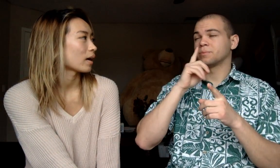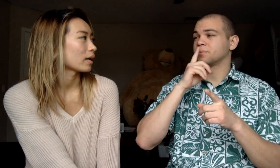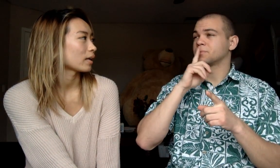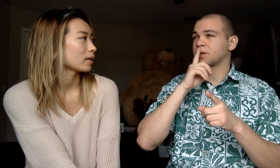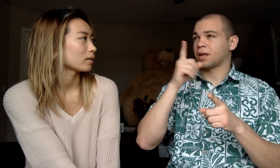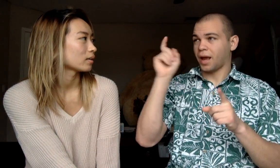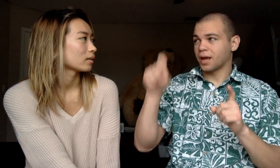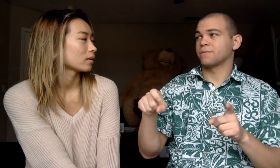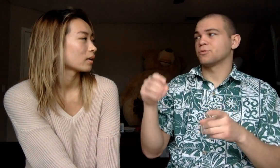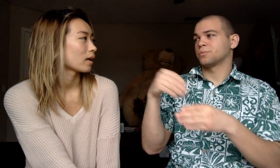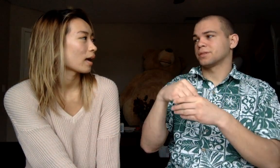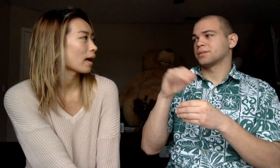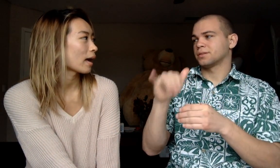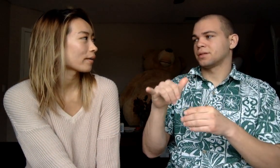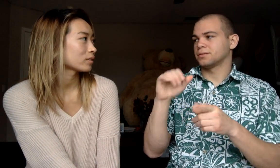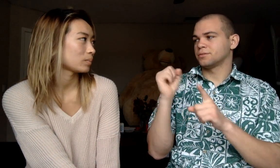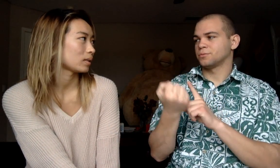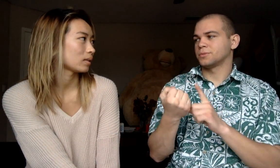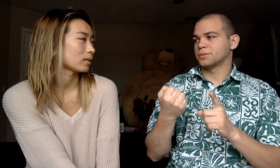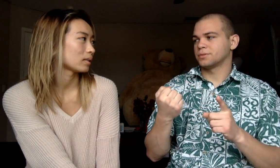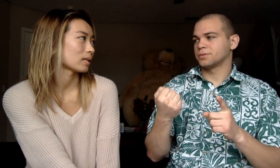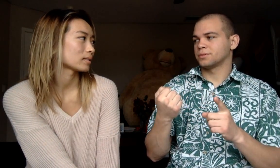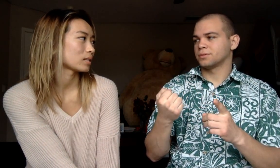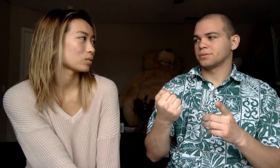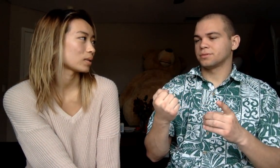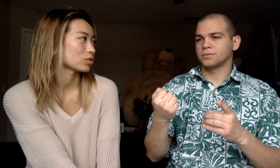I have to be in that situation,